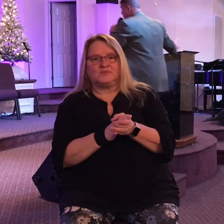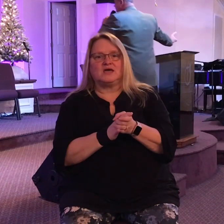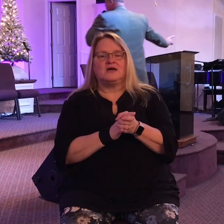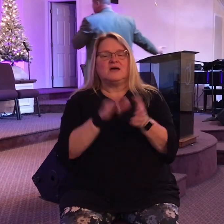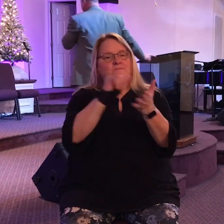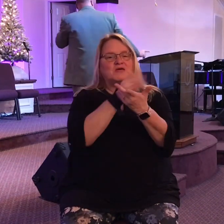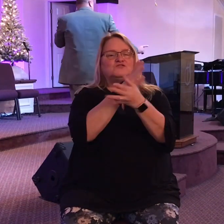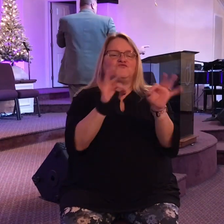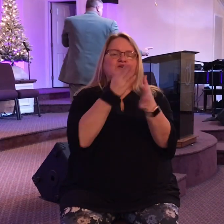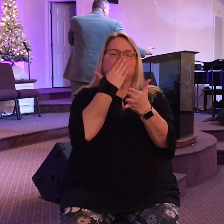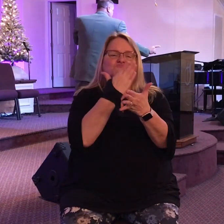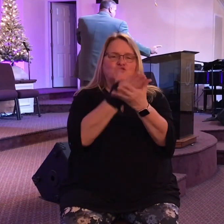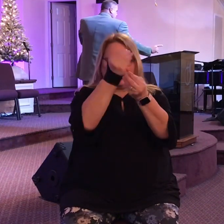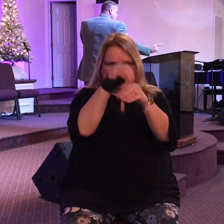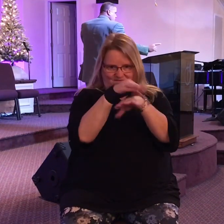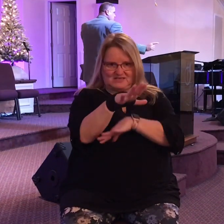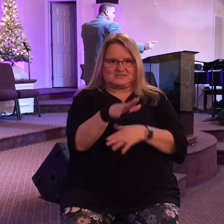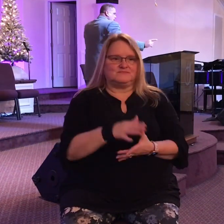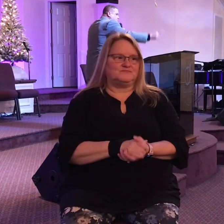just free good advice for you.